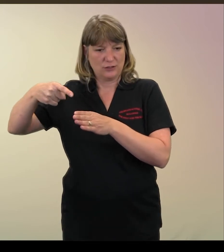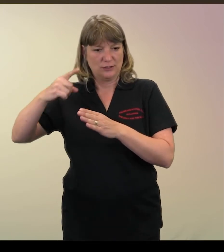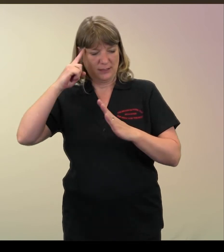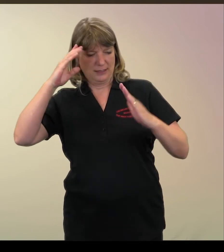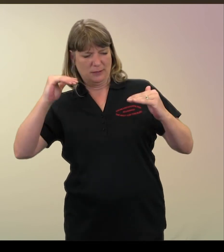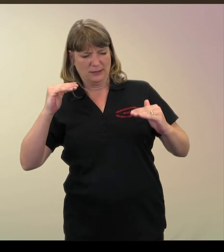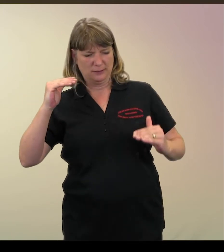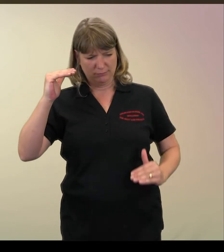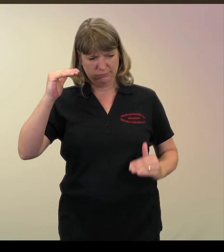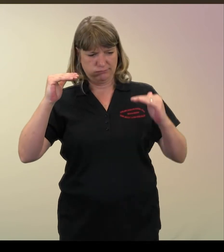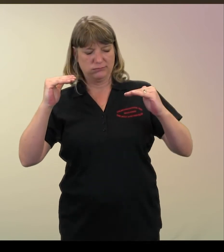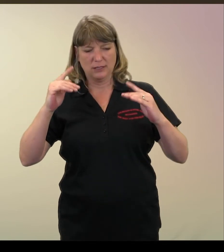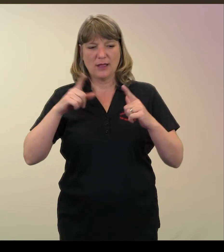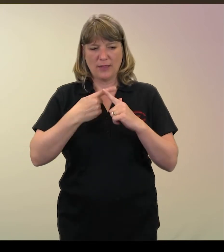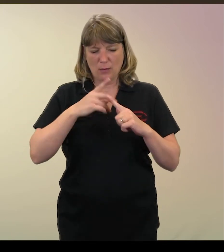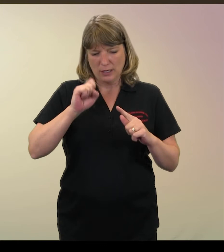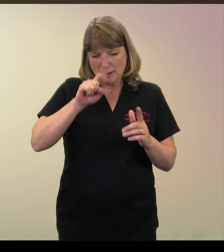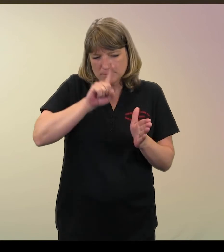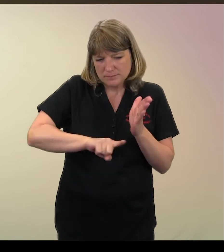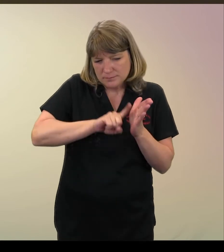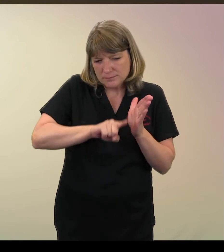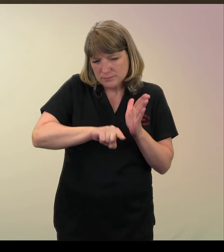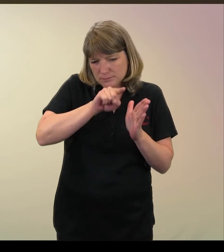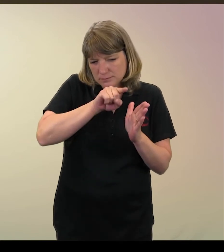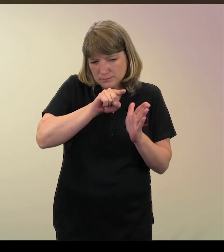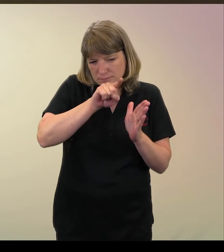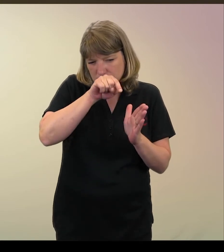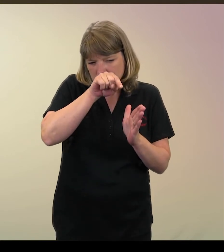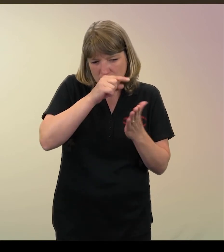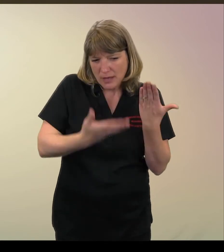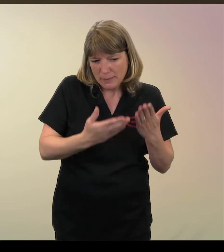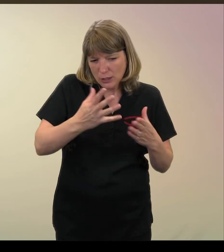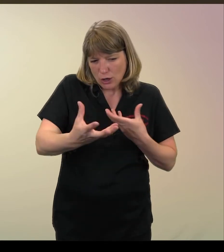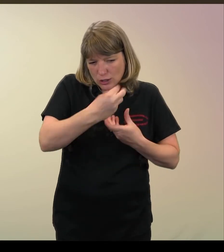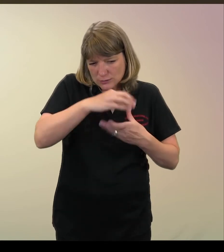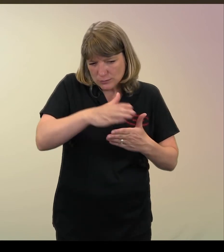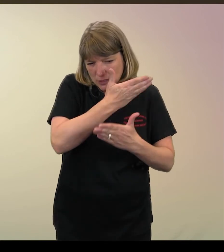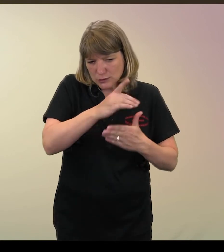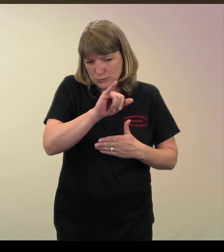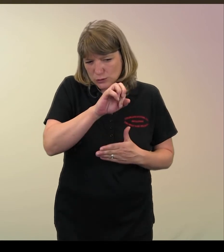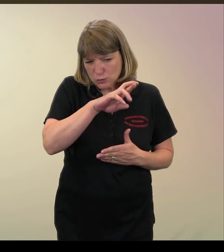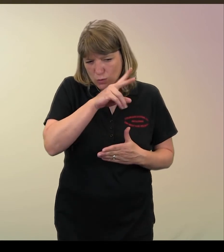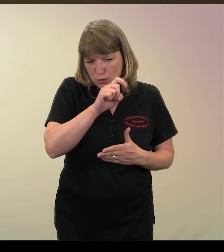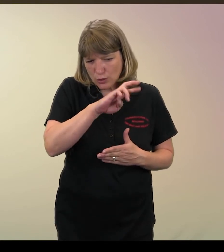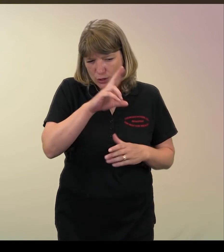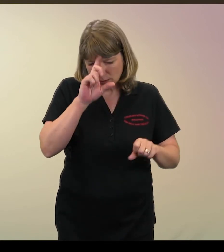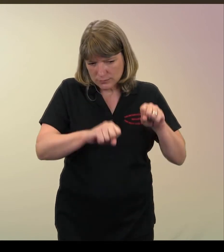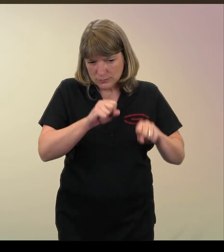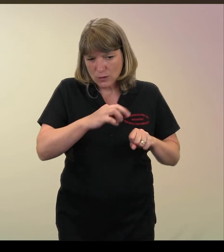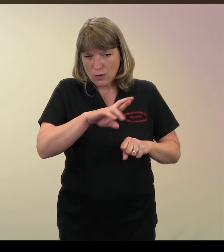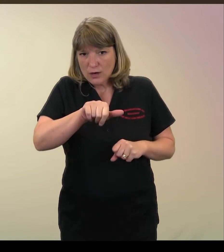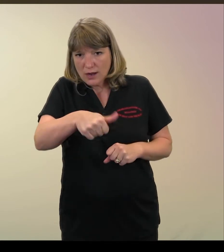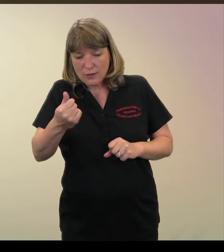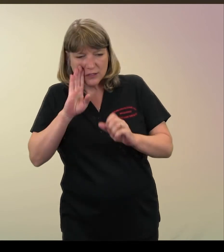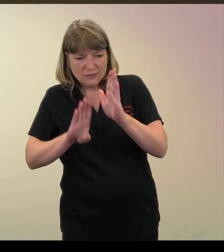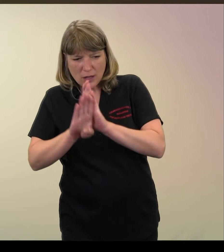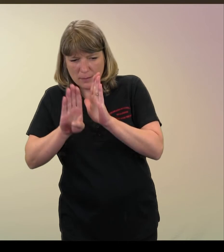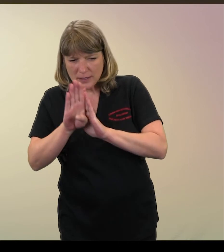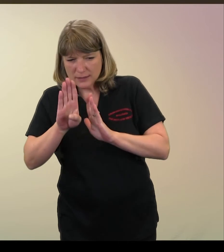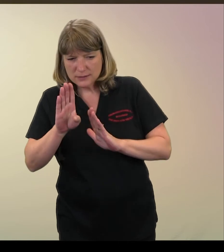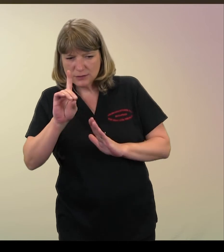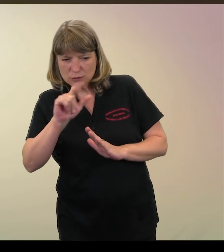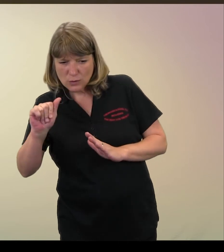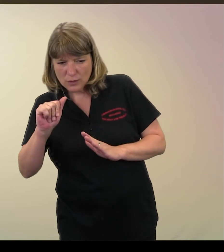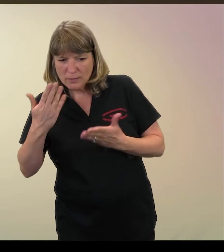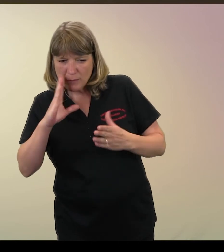would expect, then we should look further and consider whether there might be something like an autism spectrum disorder or another developmental